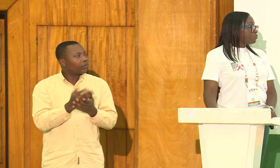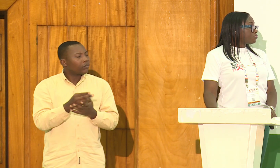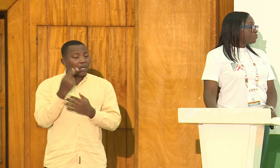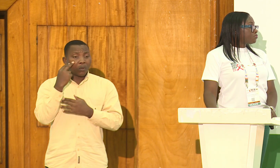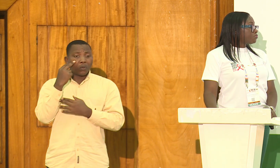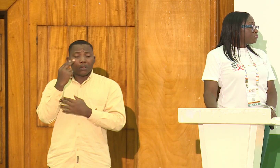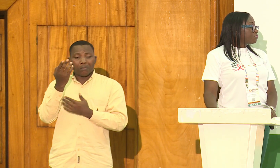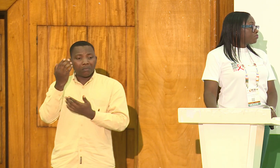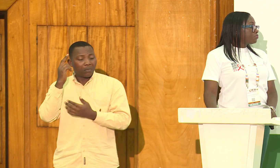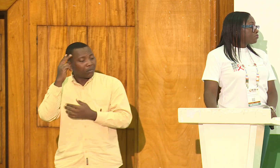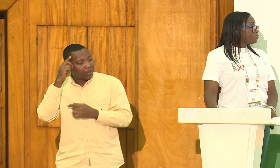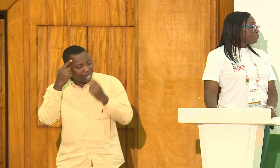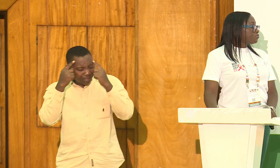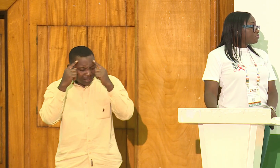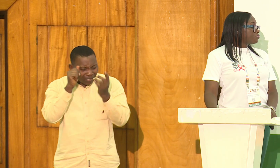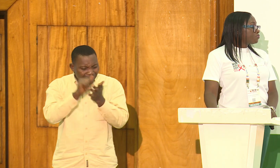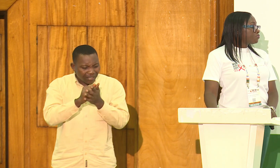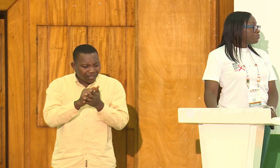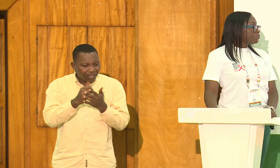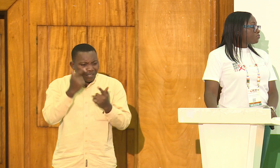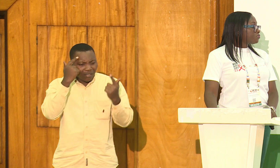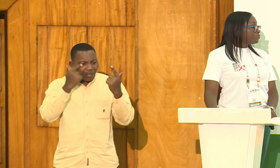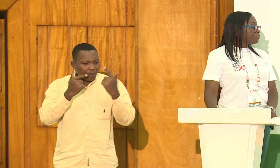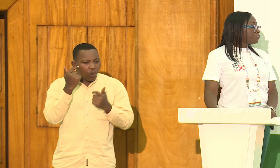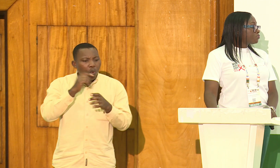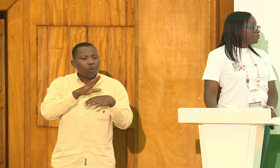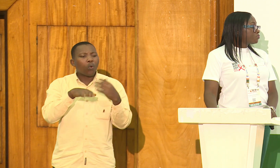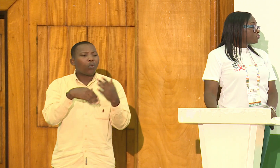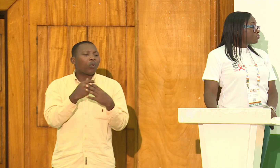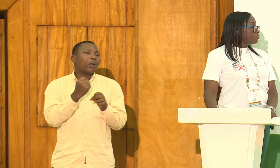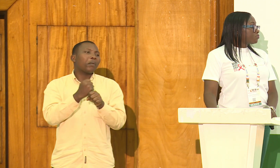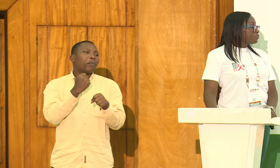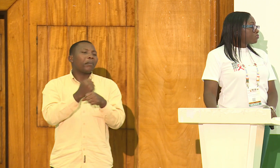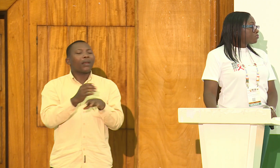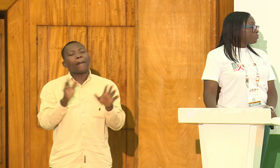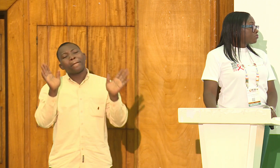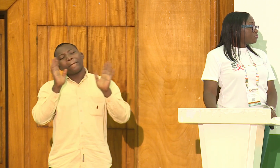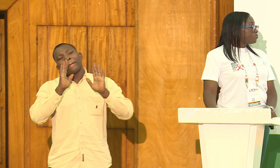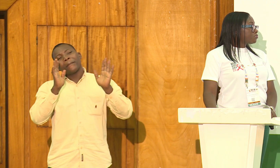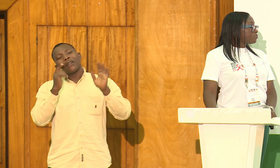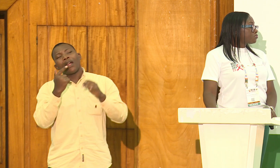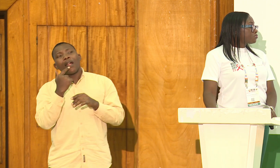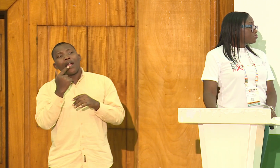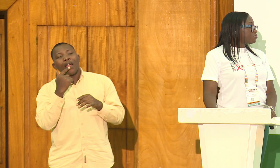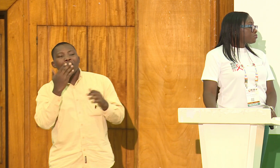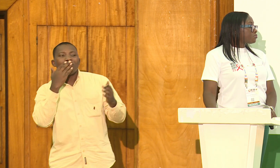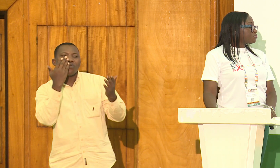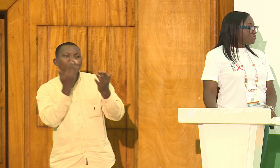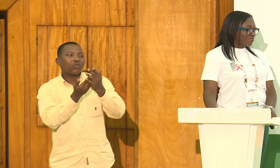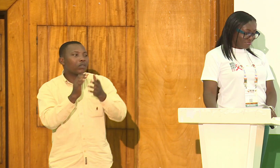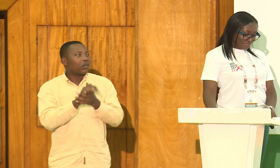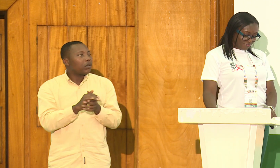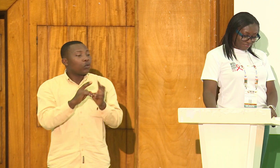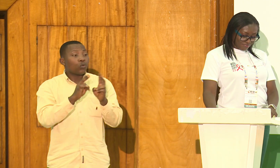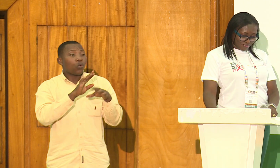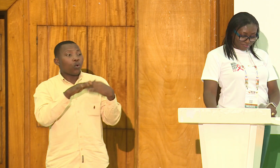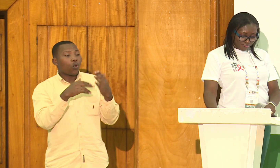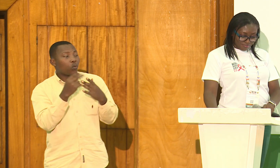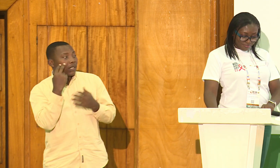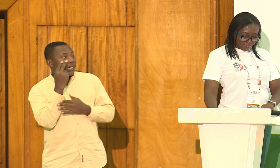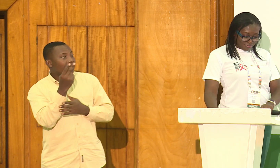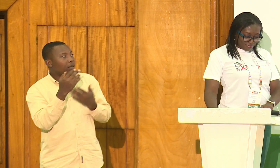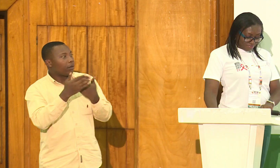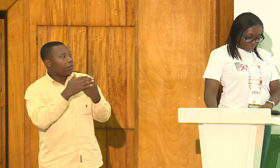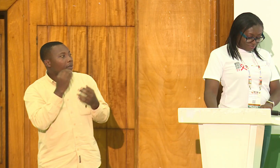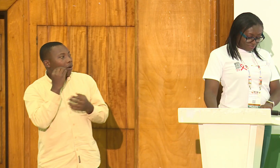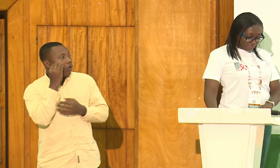think of it is because it's been made amazing to taste good. So the tactics that we saw in tobacco is what we're